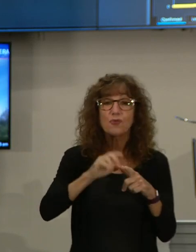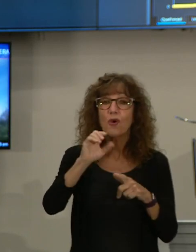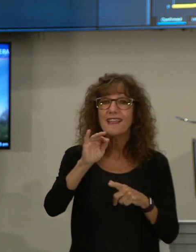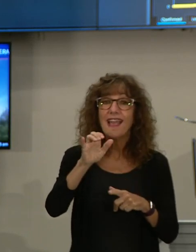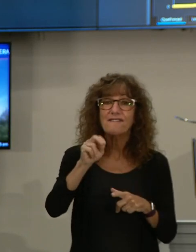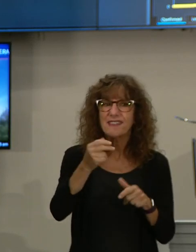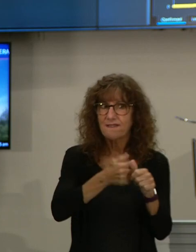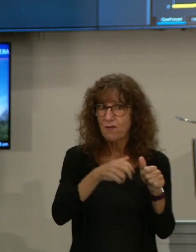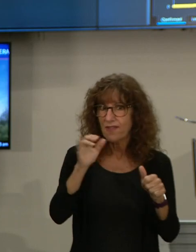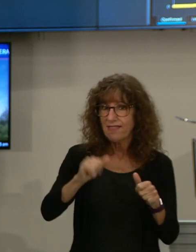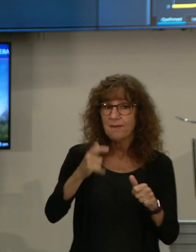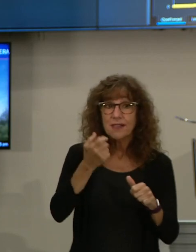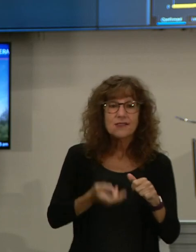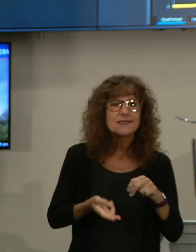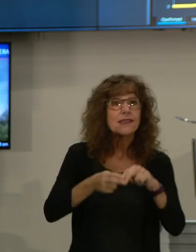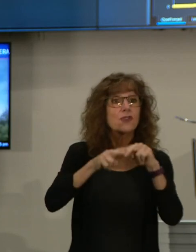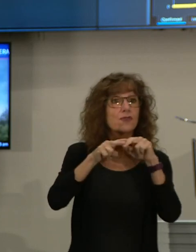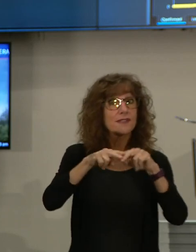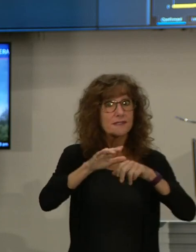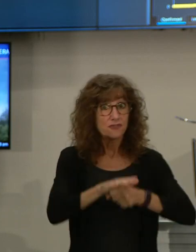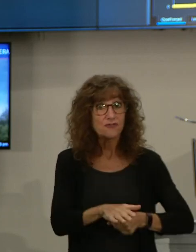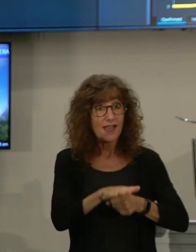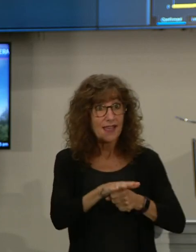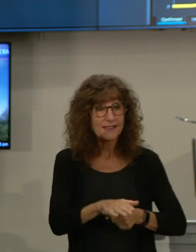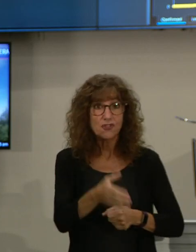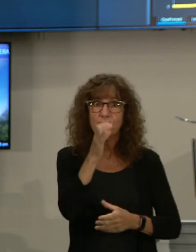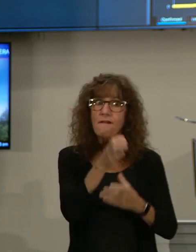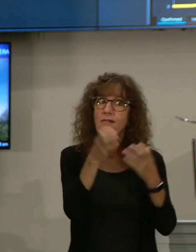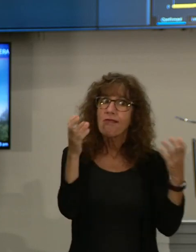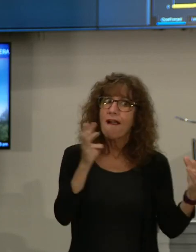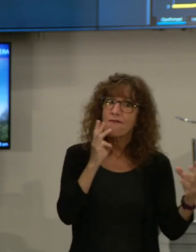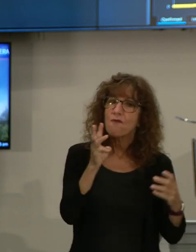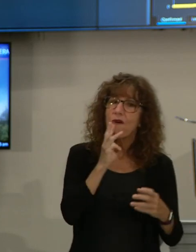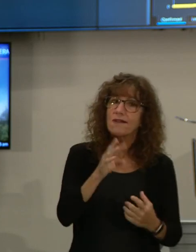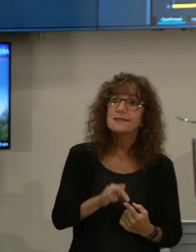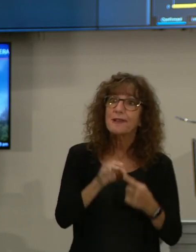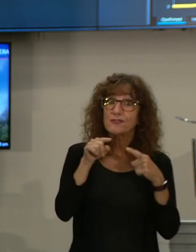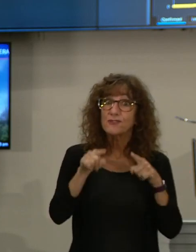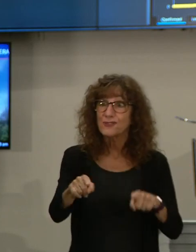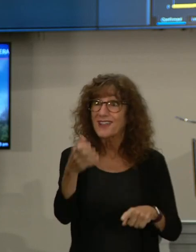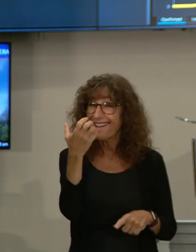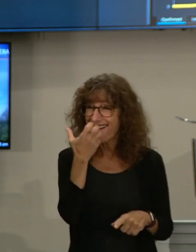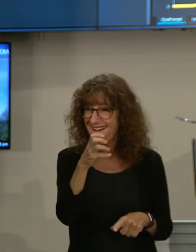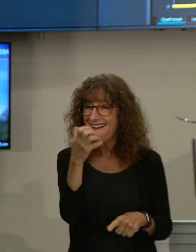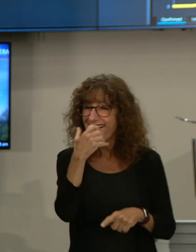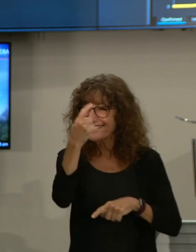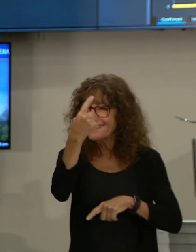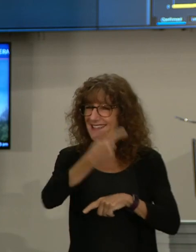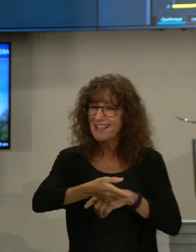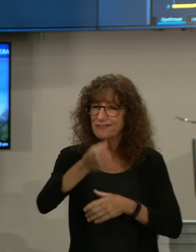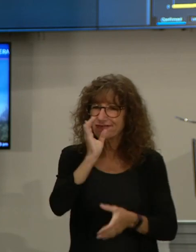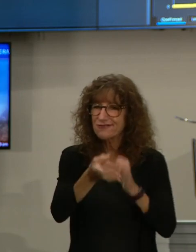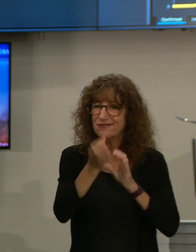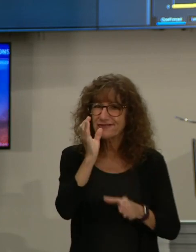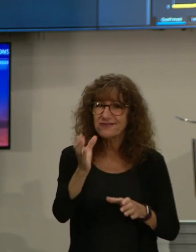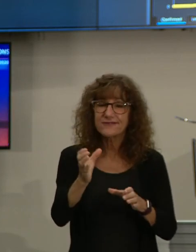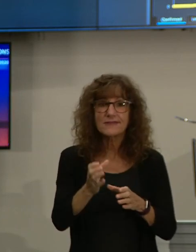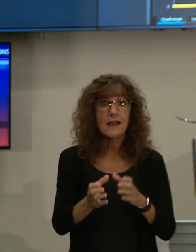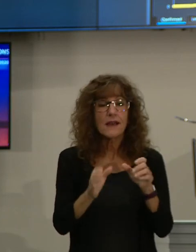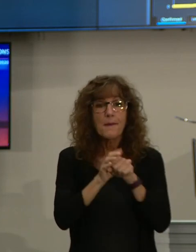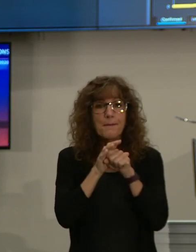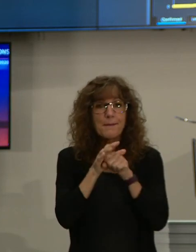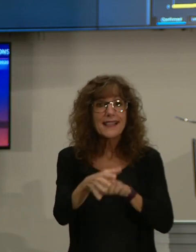because they can increase stress. Drink a lot of water, especially during these really, really hot days. Get plenty of